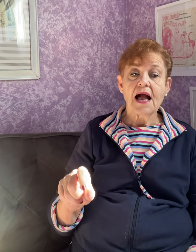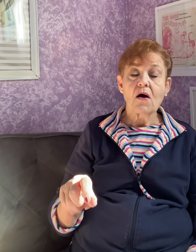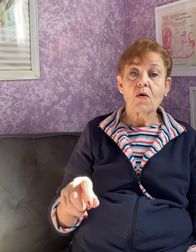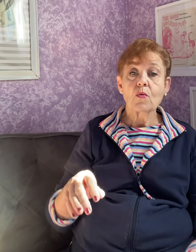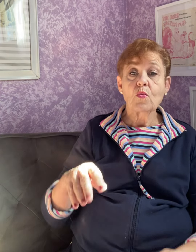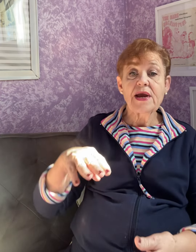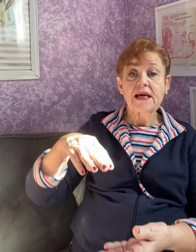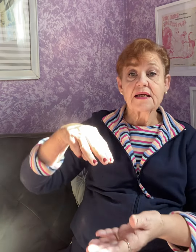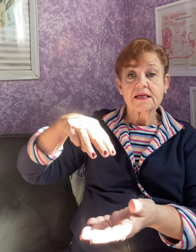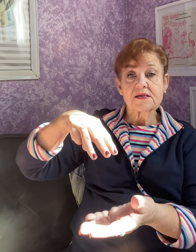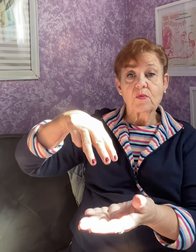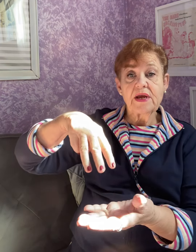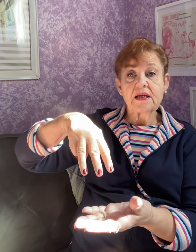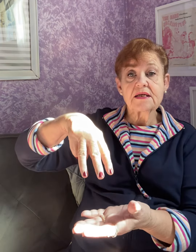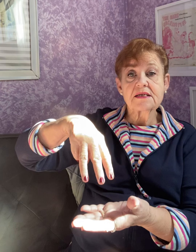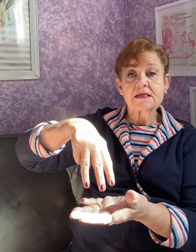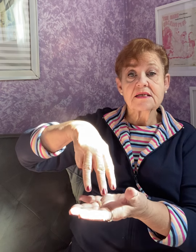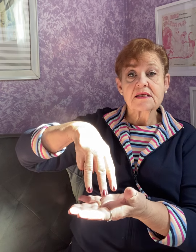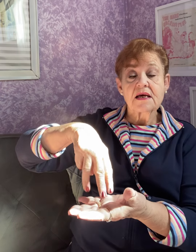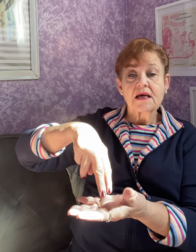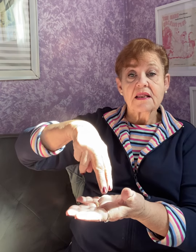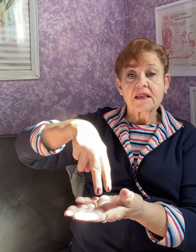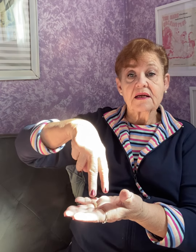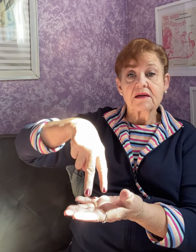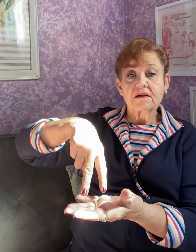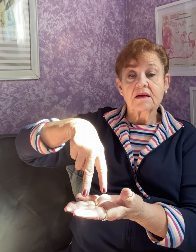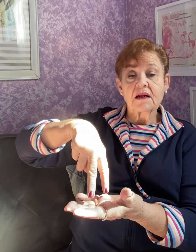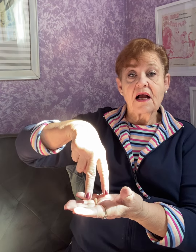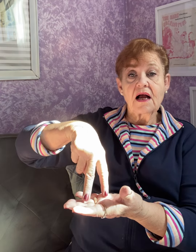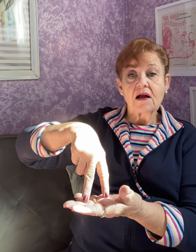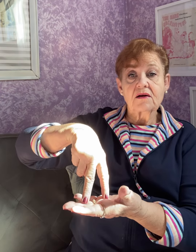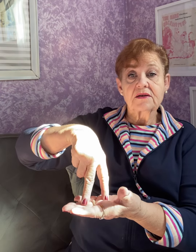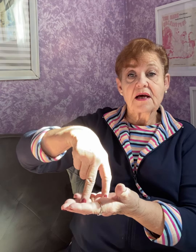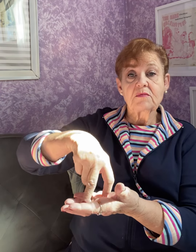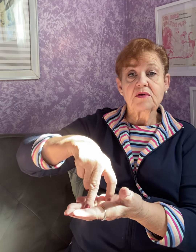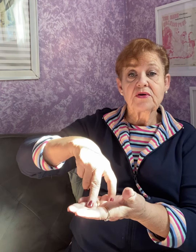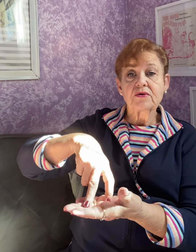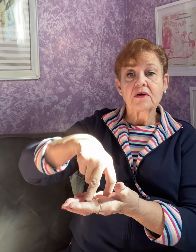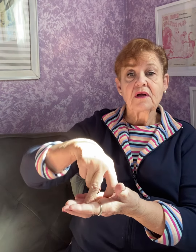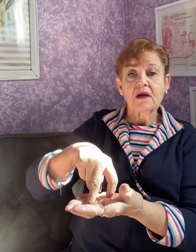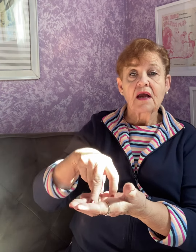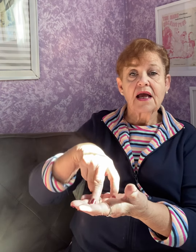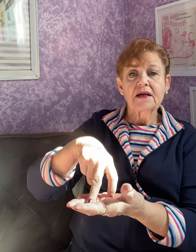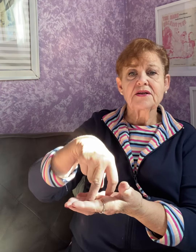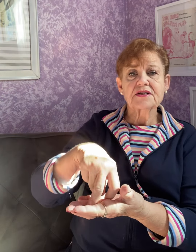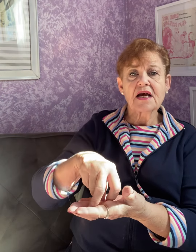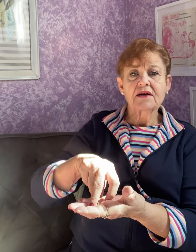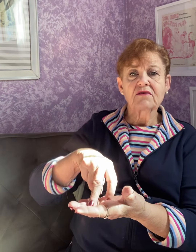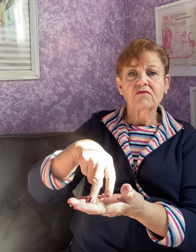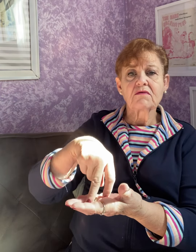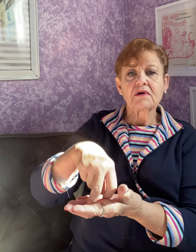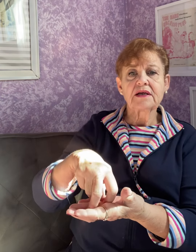Our weakness. Weakness is the W, and just kind of